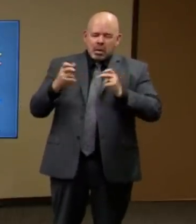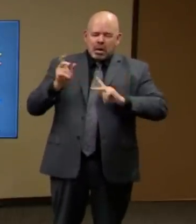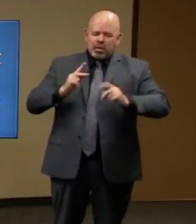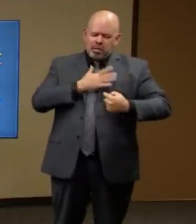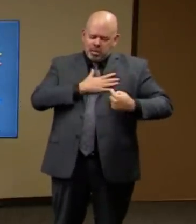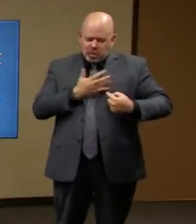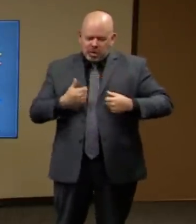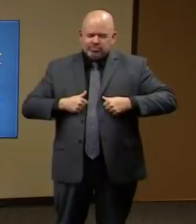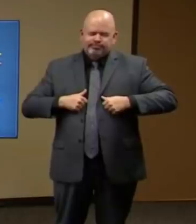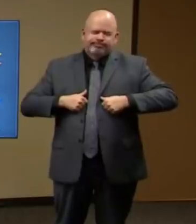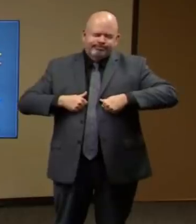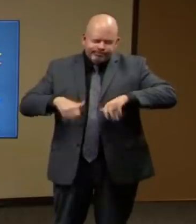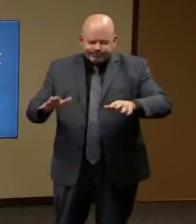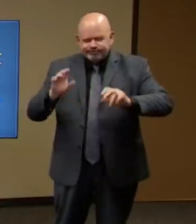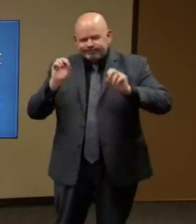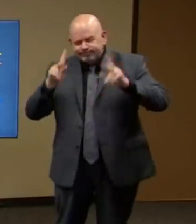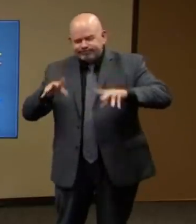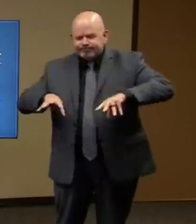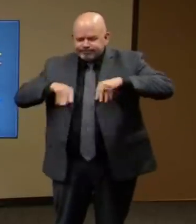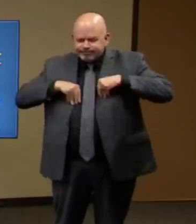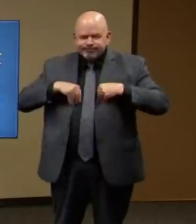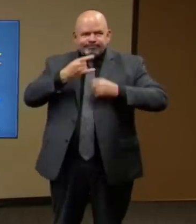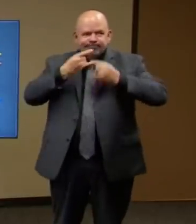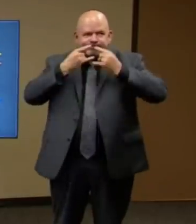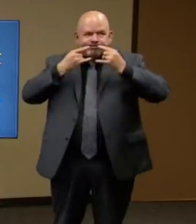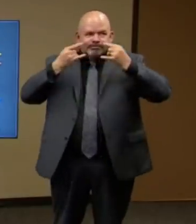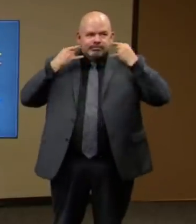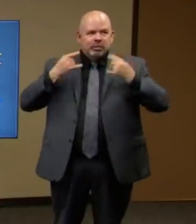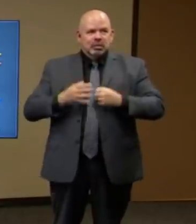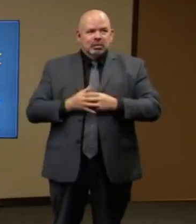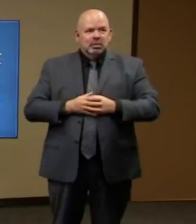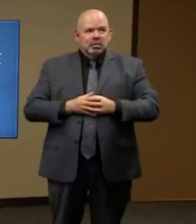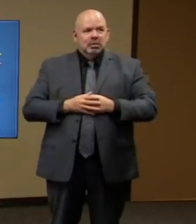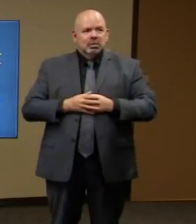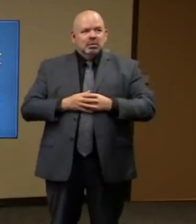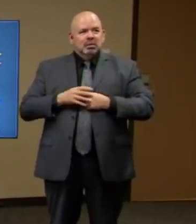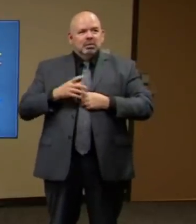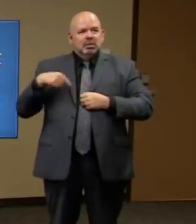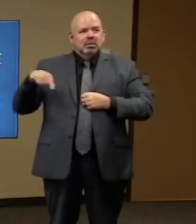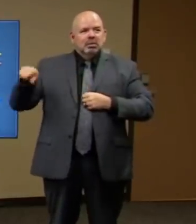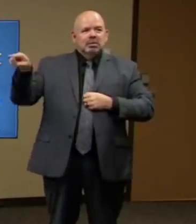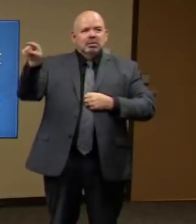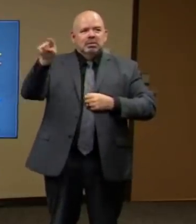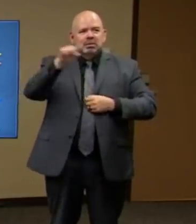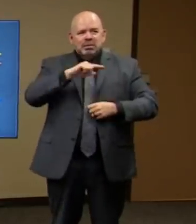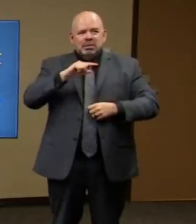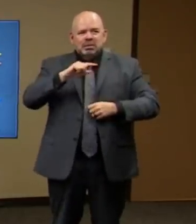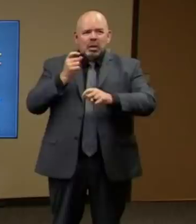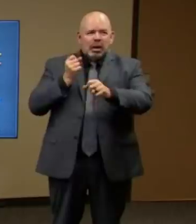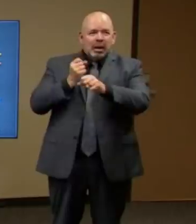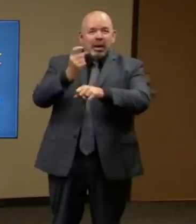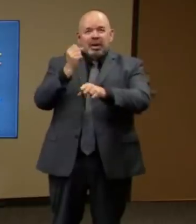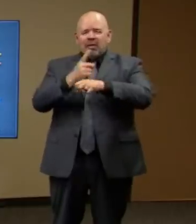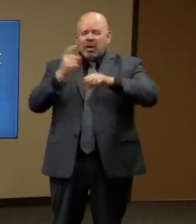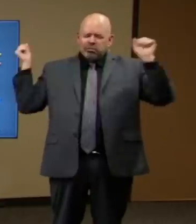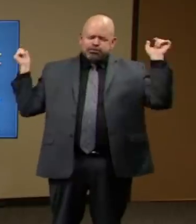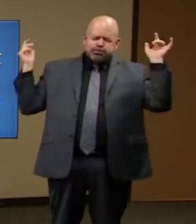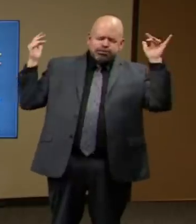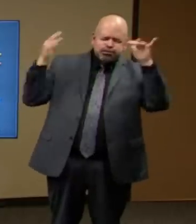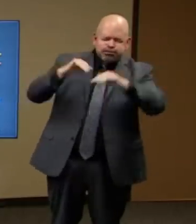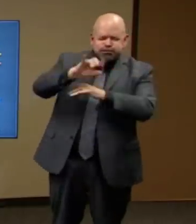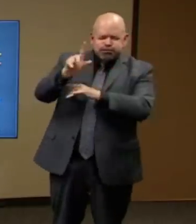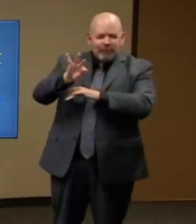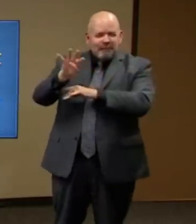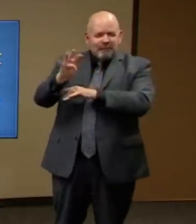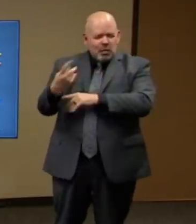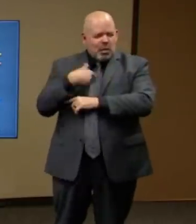July, and I'm asking you to put those aside and be sacrificial and stay home with